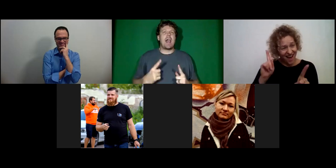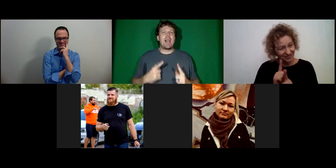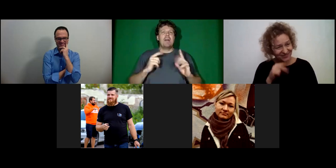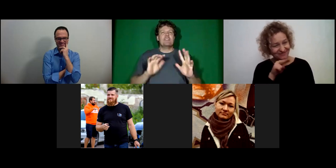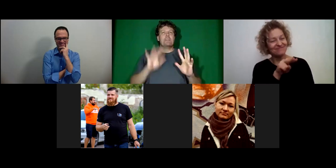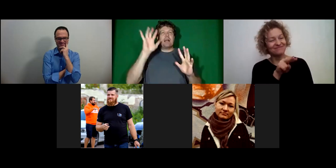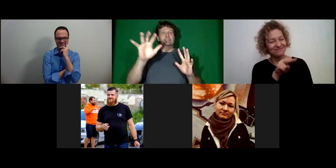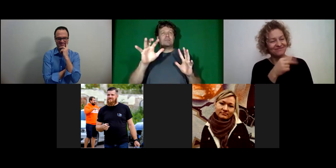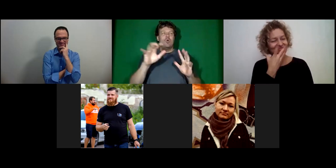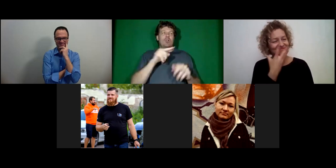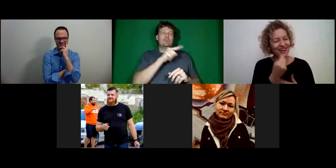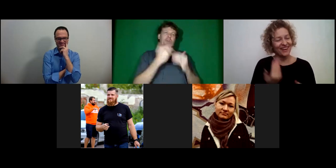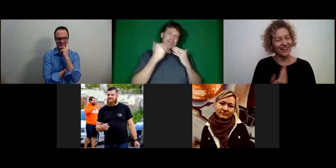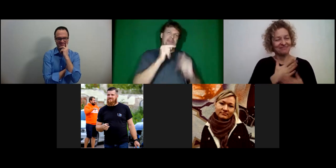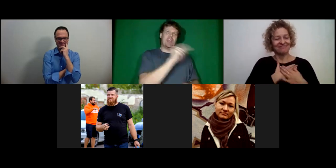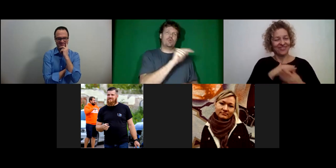that was one of the biggest